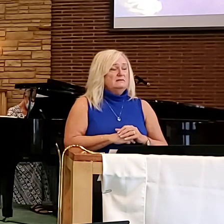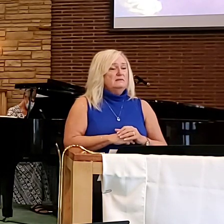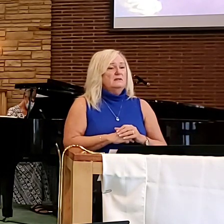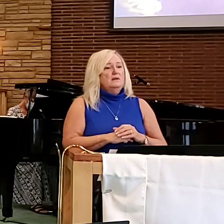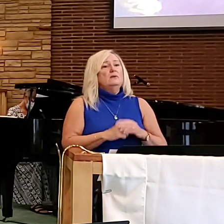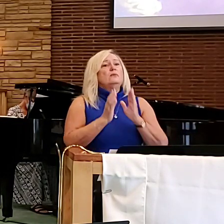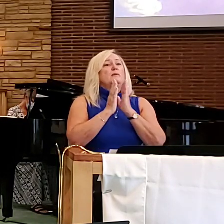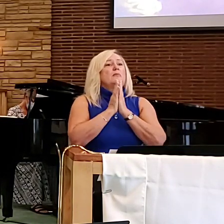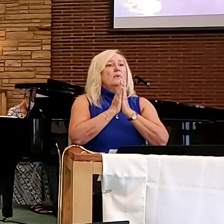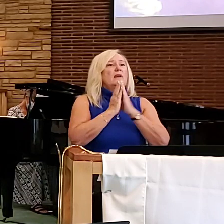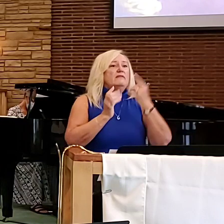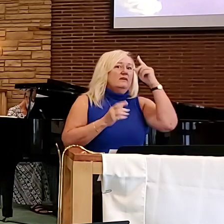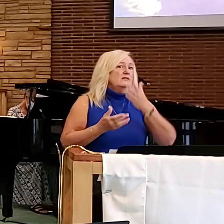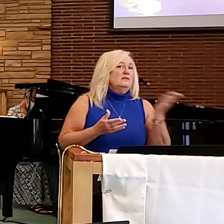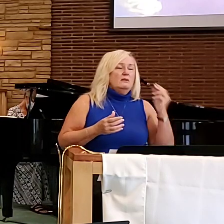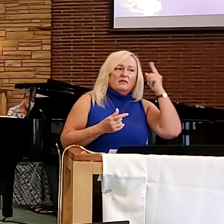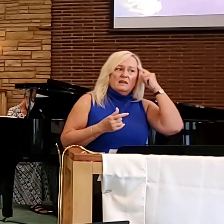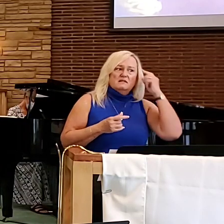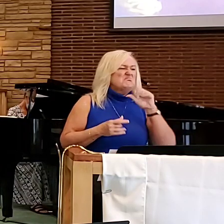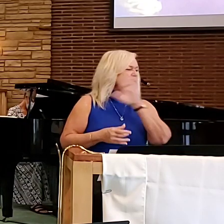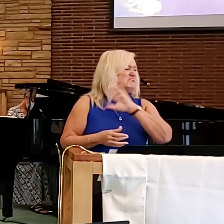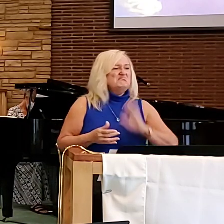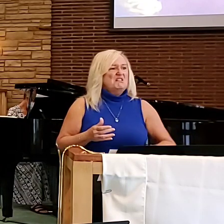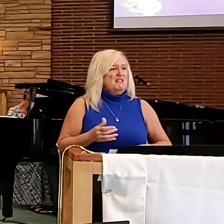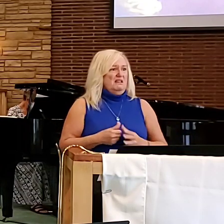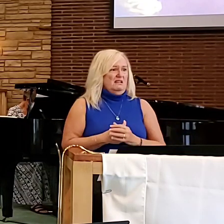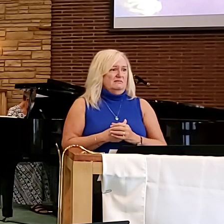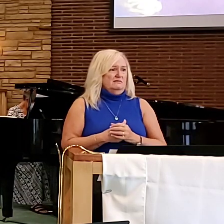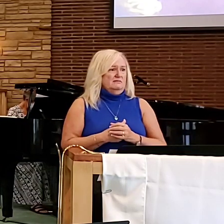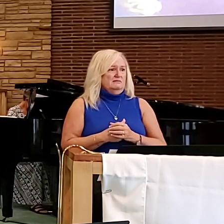and we pray for those who think it is nothing.